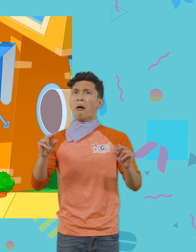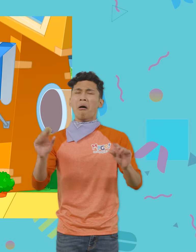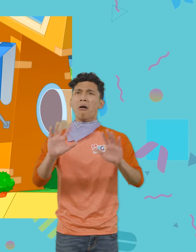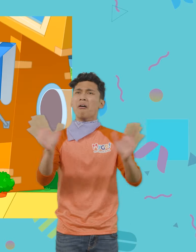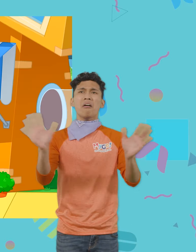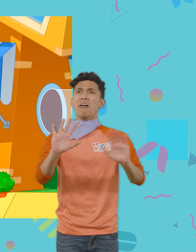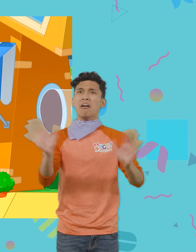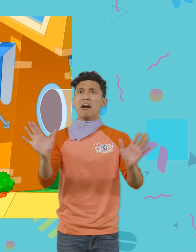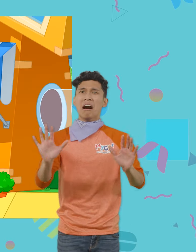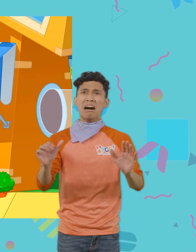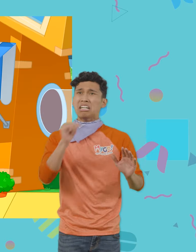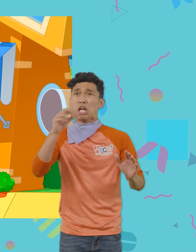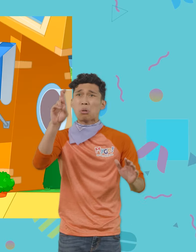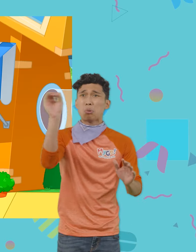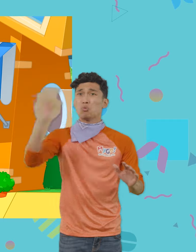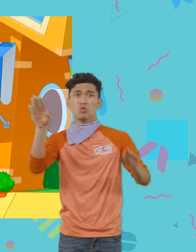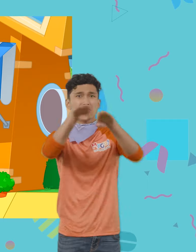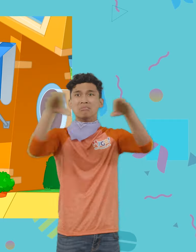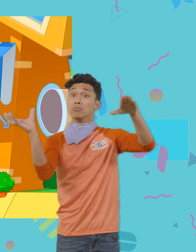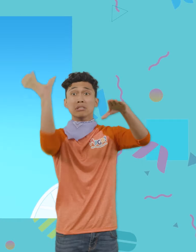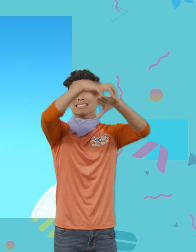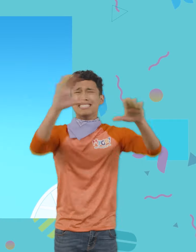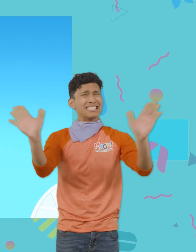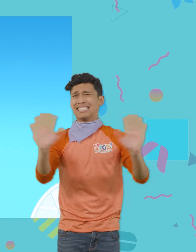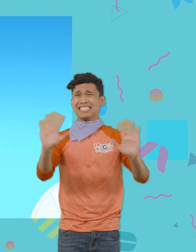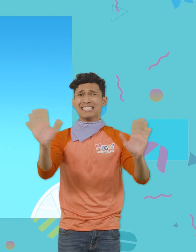No, Morphle! Not all the way to the roof!